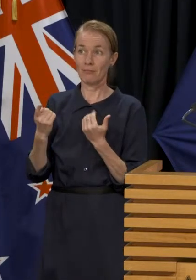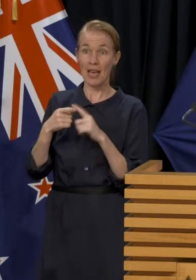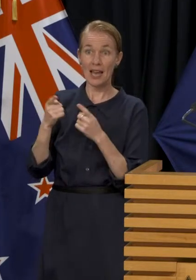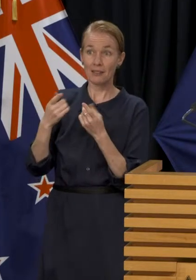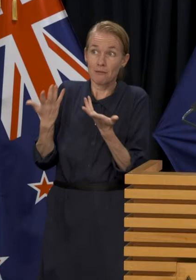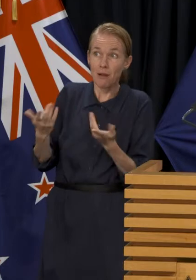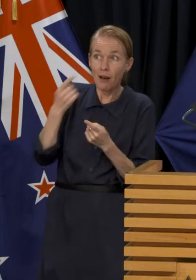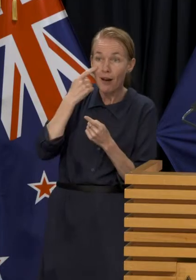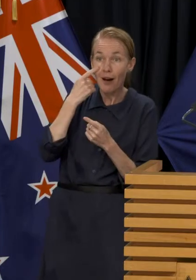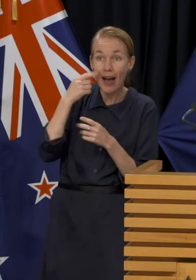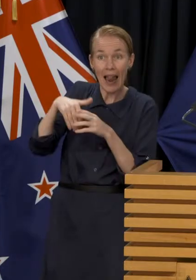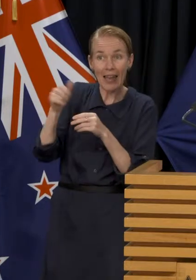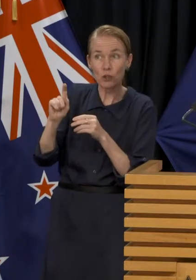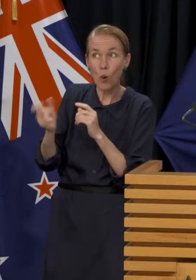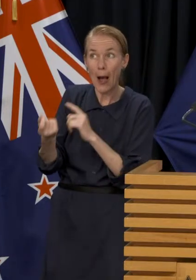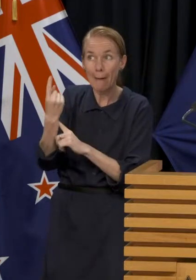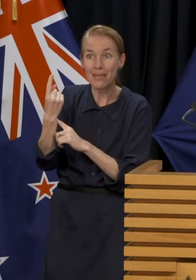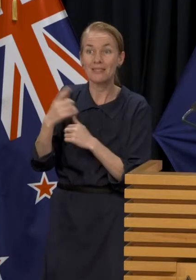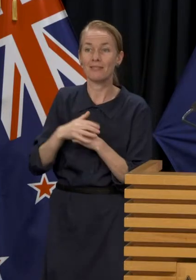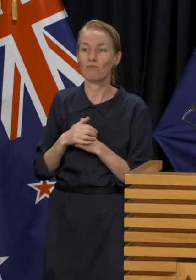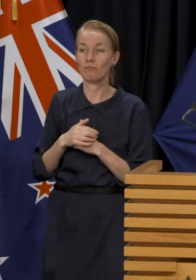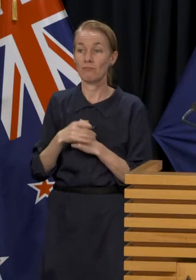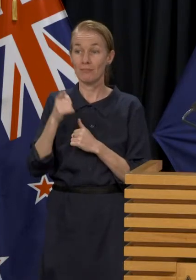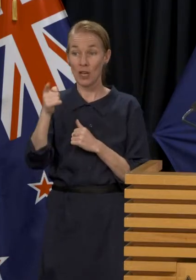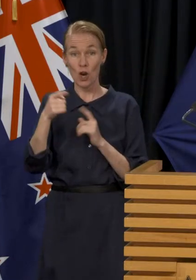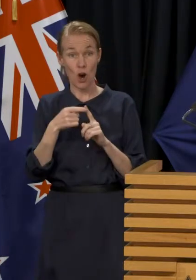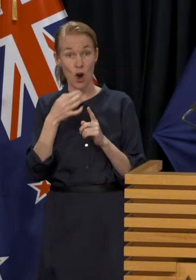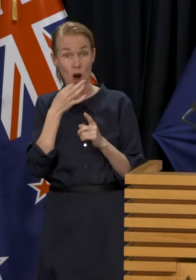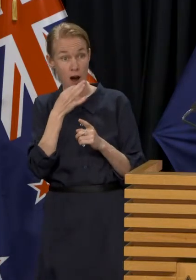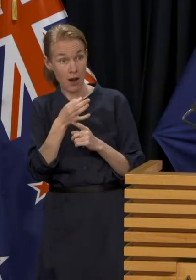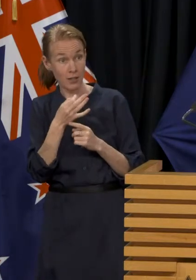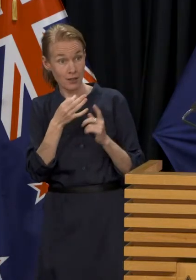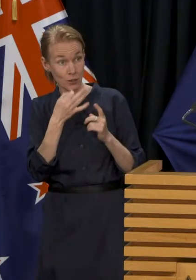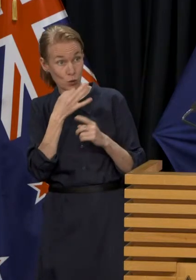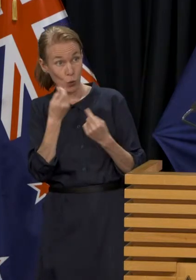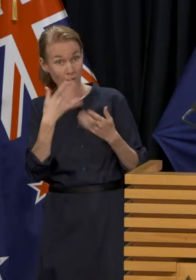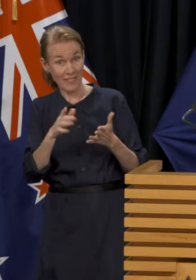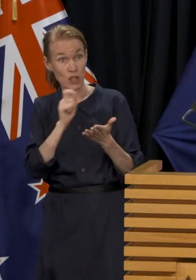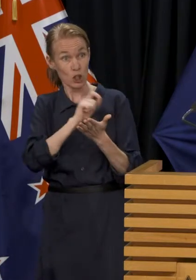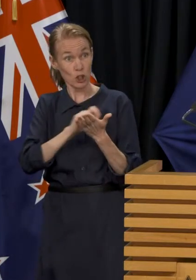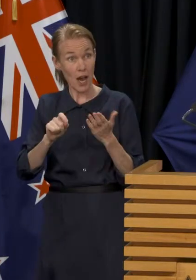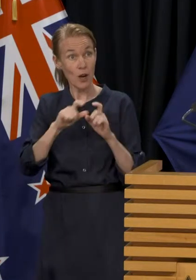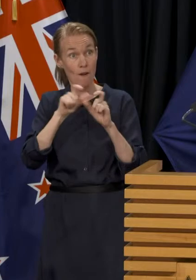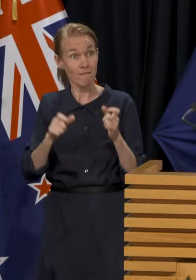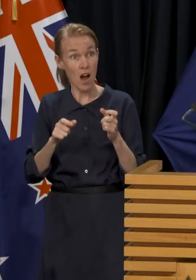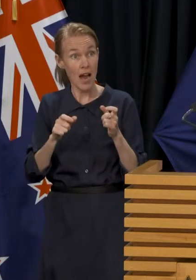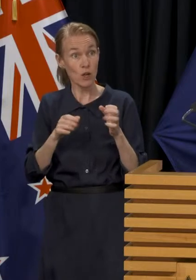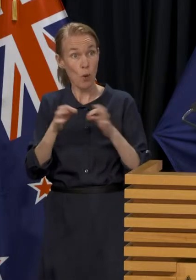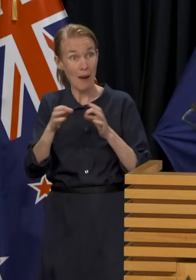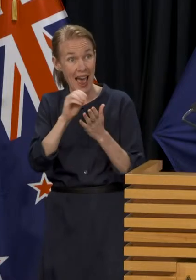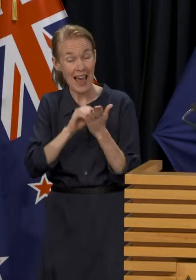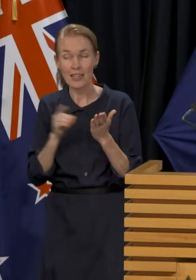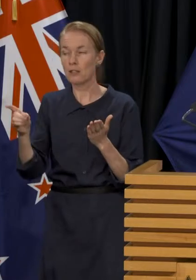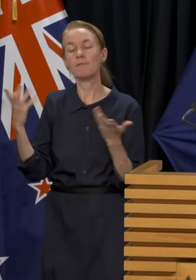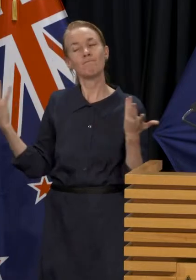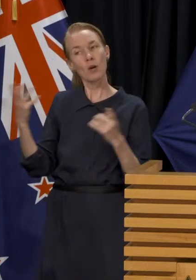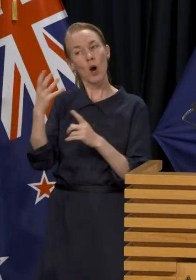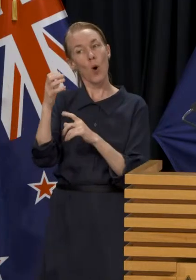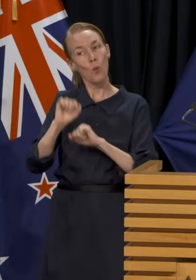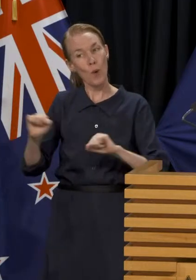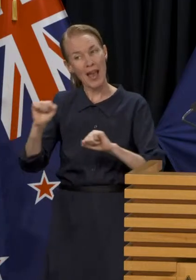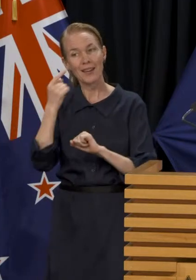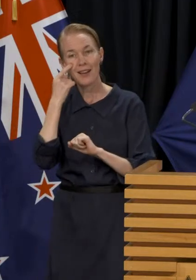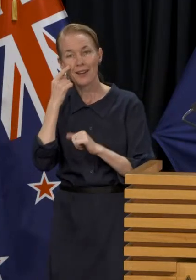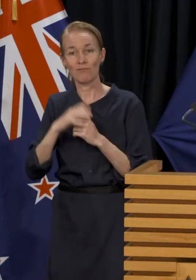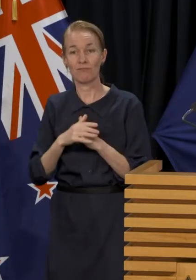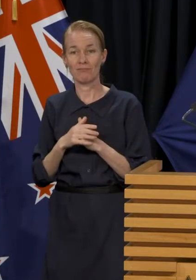view yet? You'll just have to wait a little bit longer. But a question, do either of you use or have either of you used